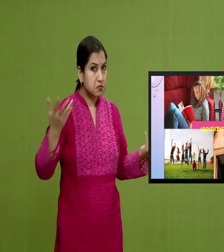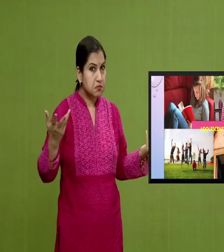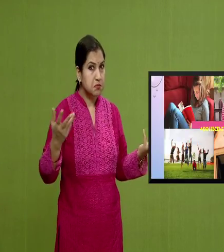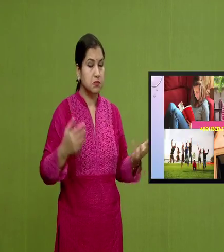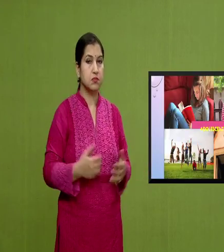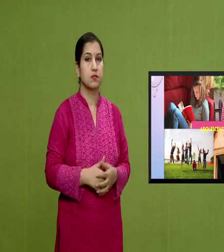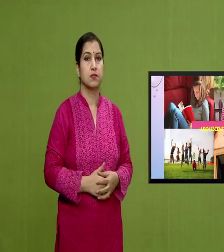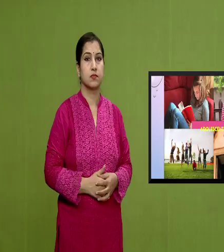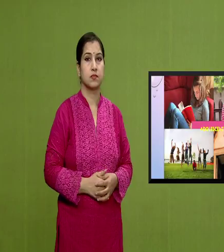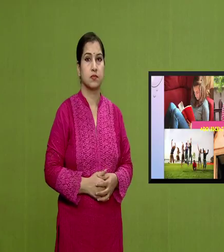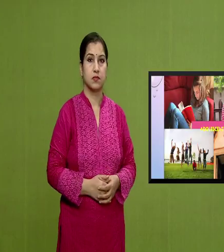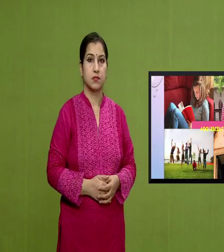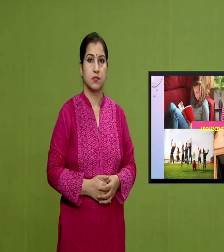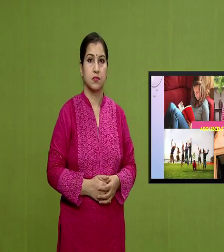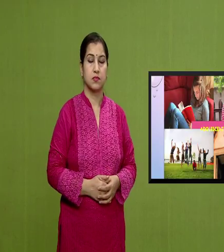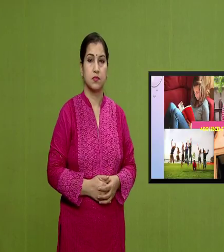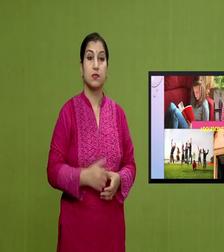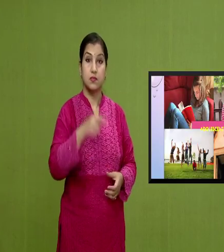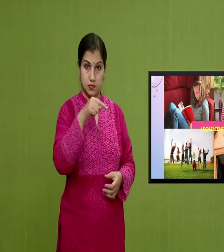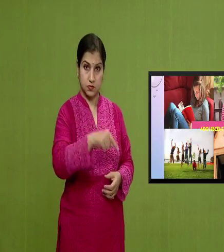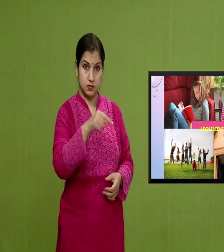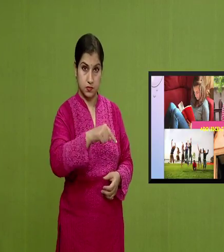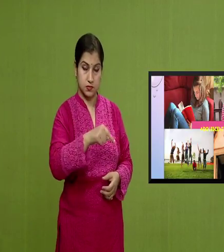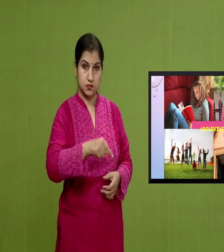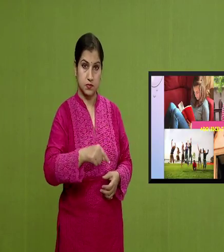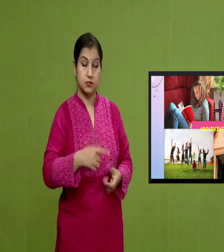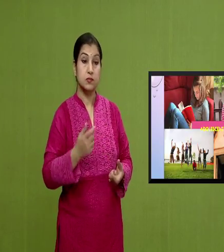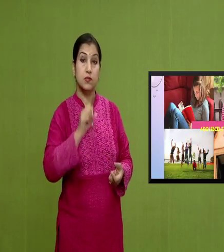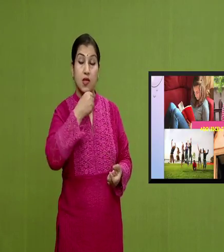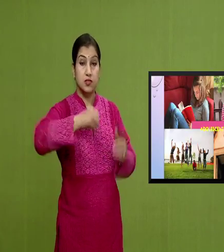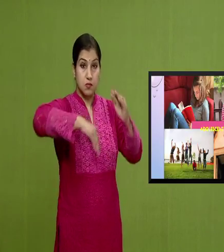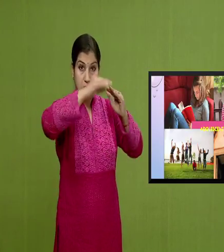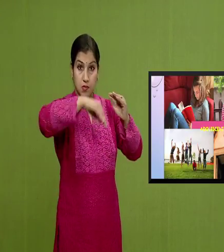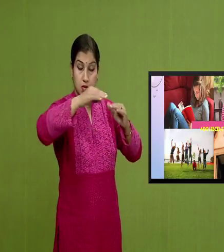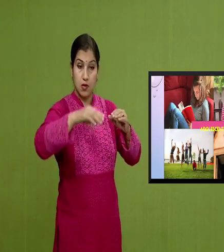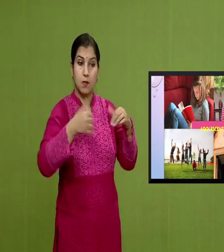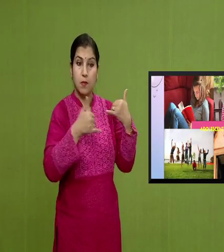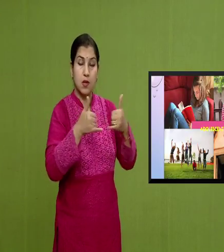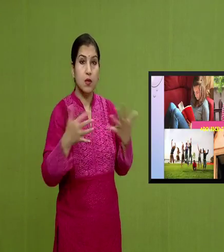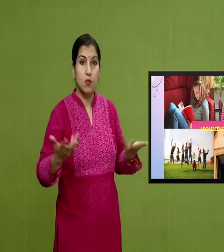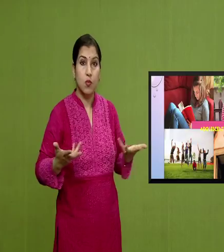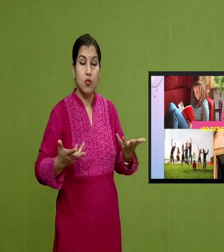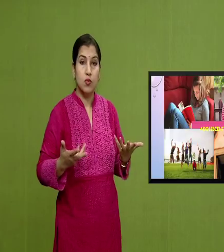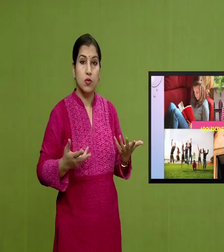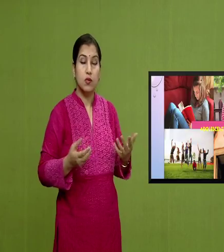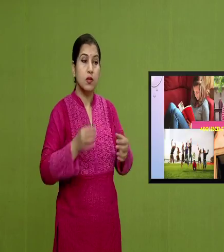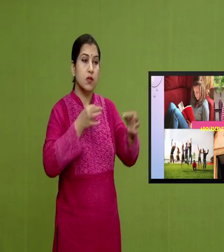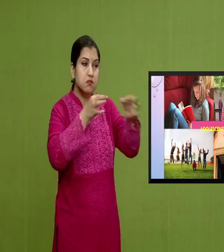Here, elders play role in guiding them,